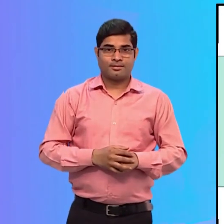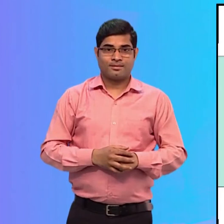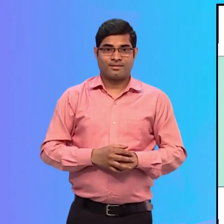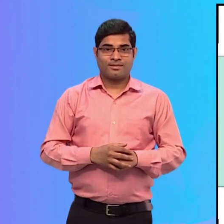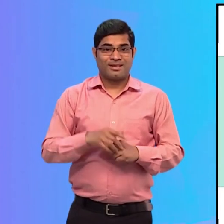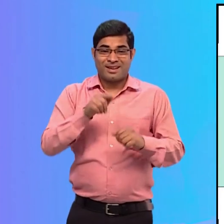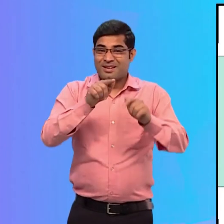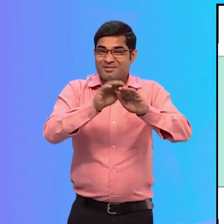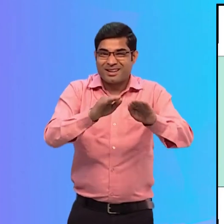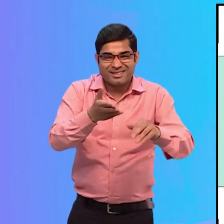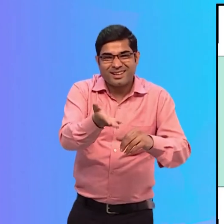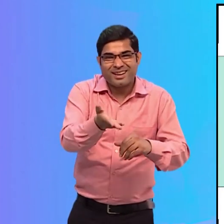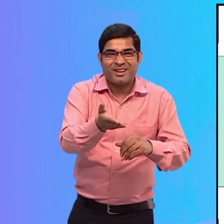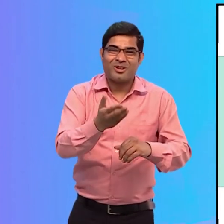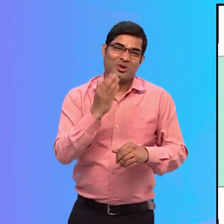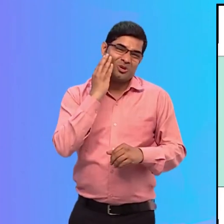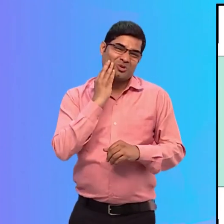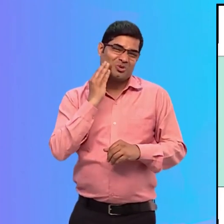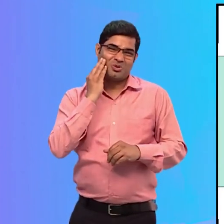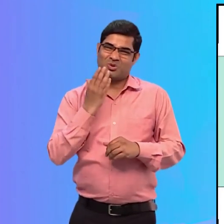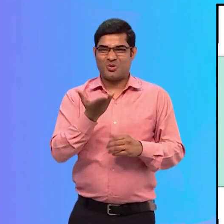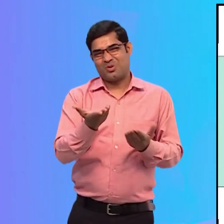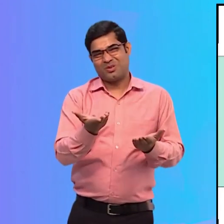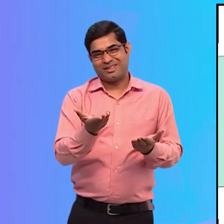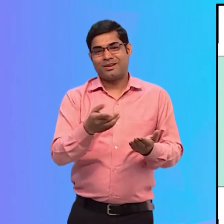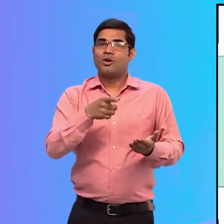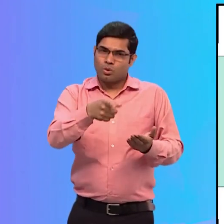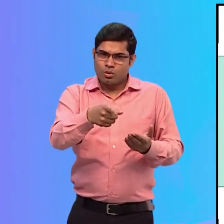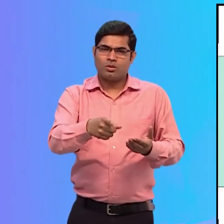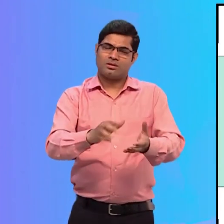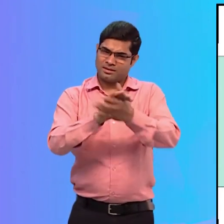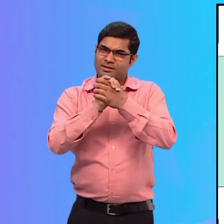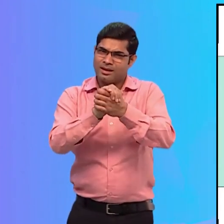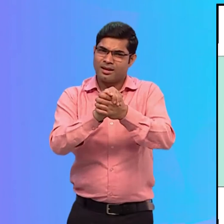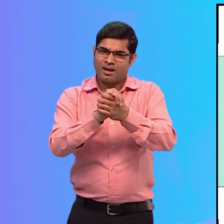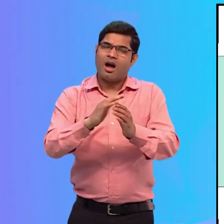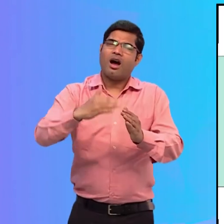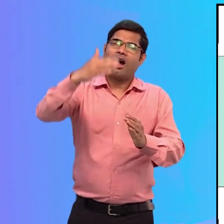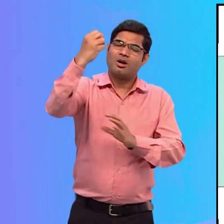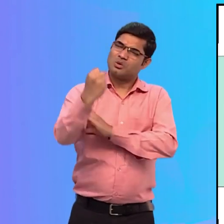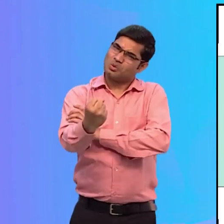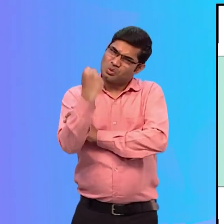Oh, my sweet child! Your friendship will only grow stronger.